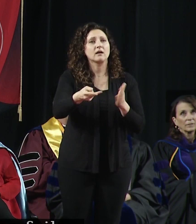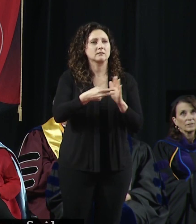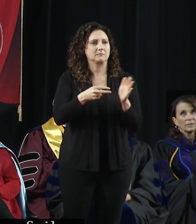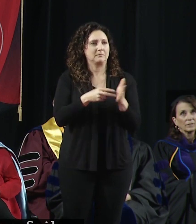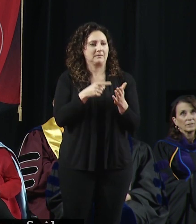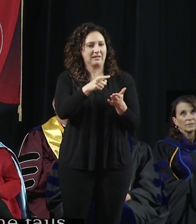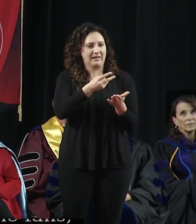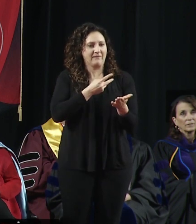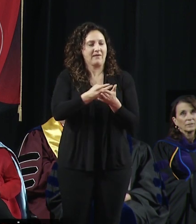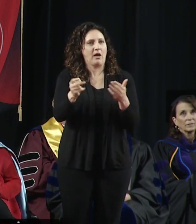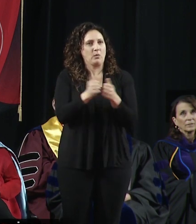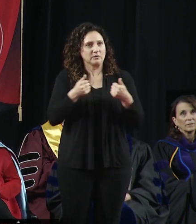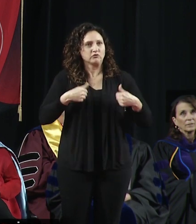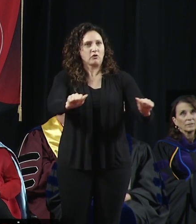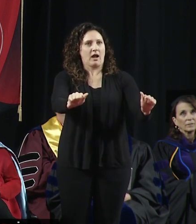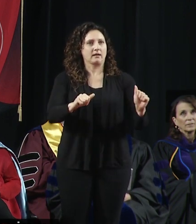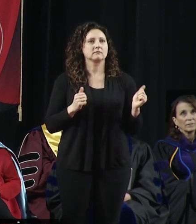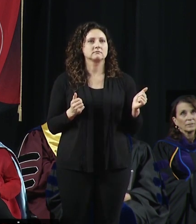daring greatly.